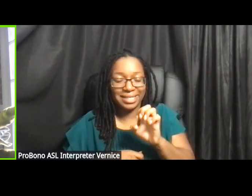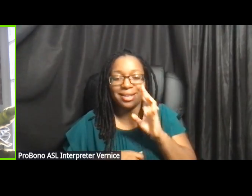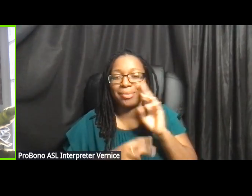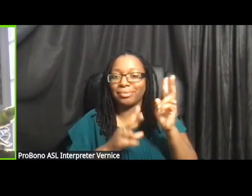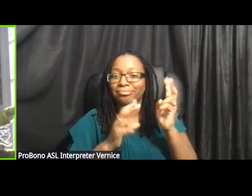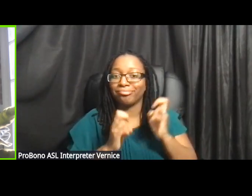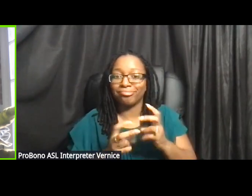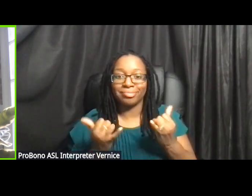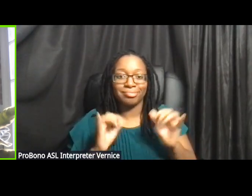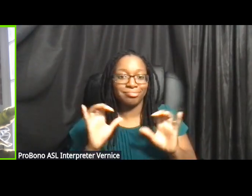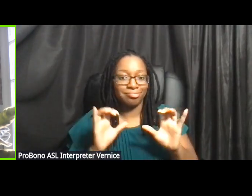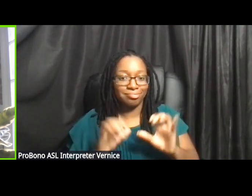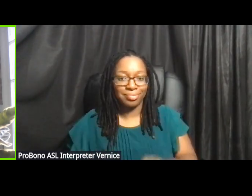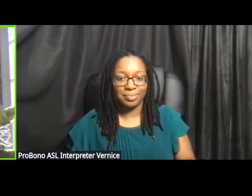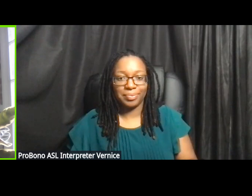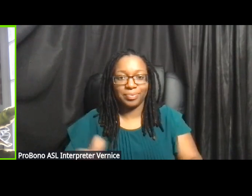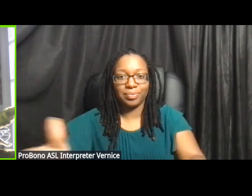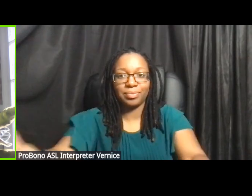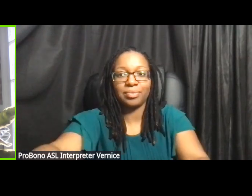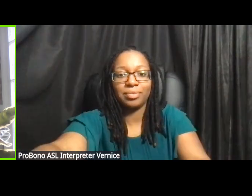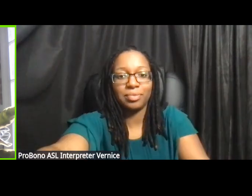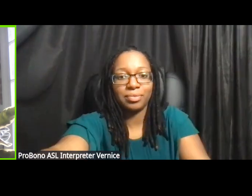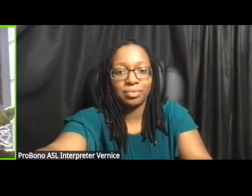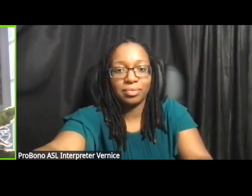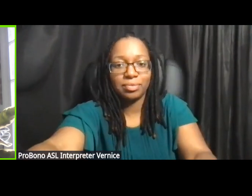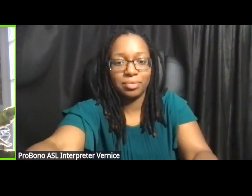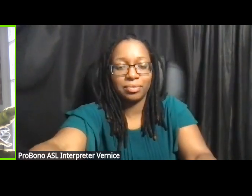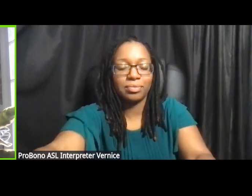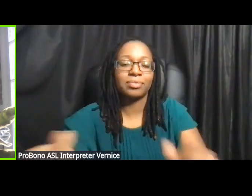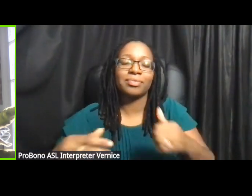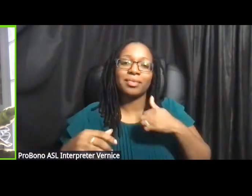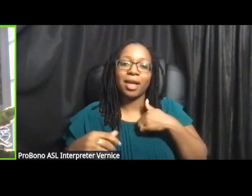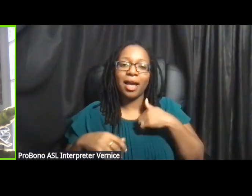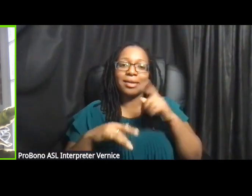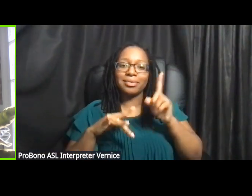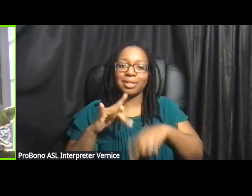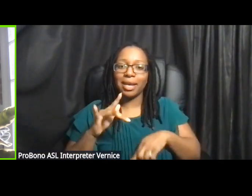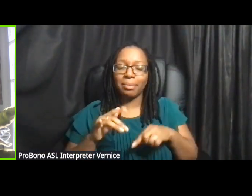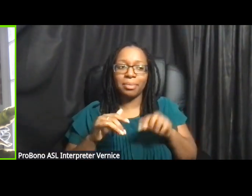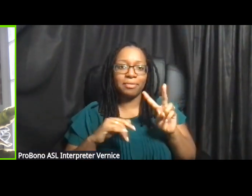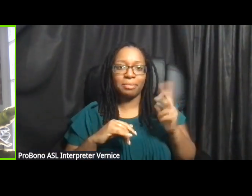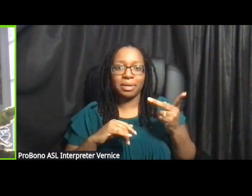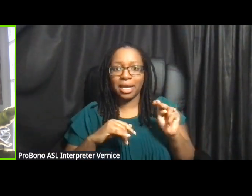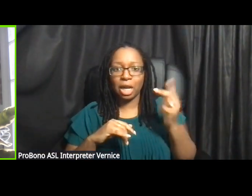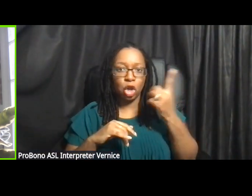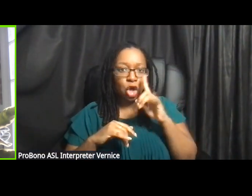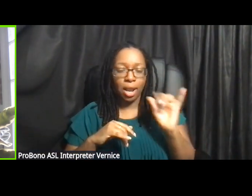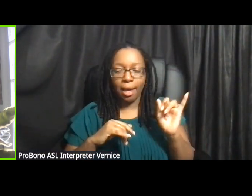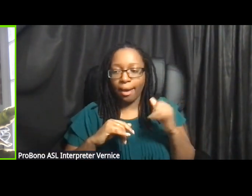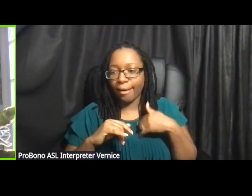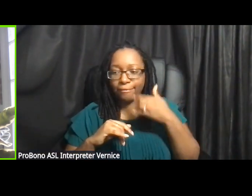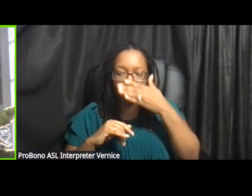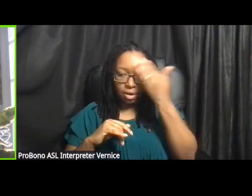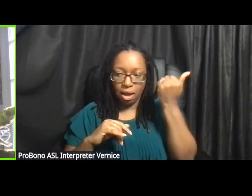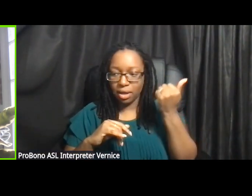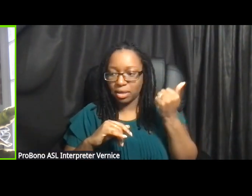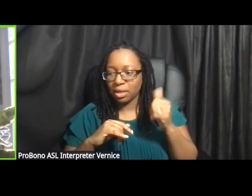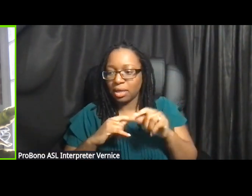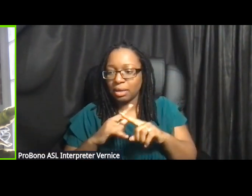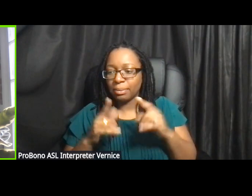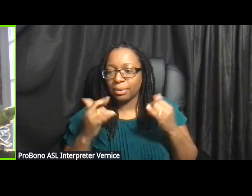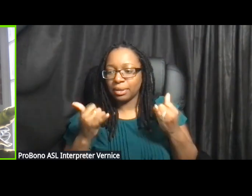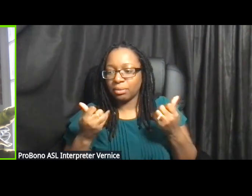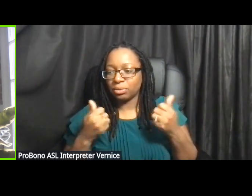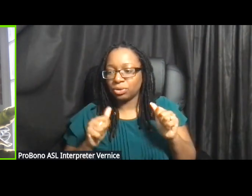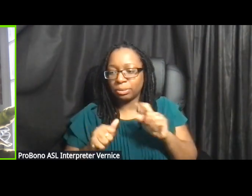also. I just realized that I skipped over sharing what some of these VPNs look like. In the interest of just making